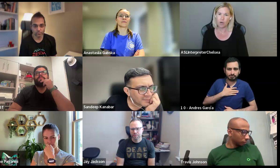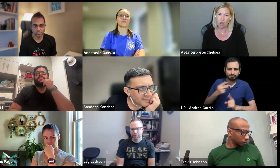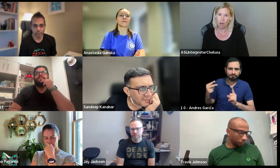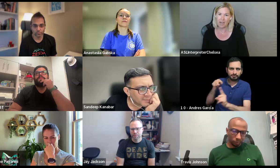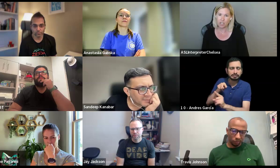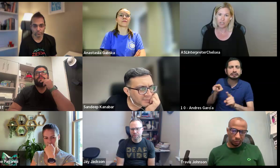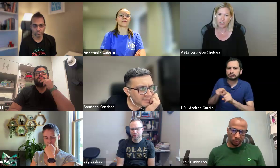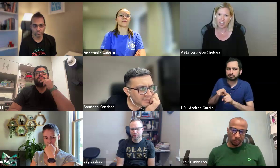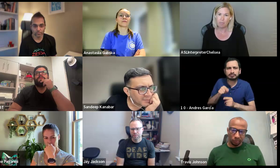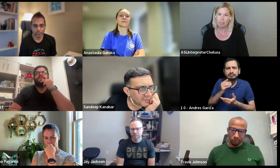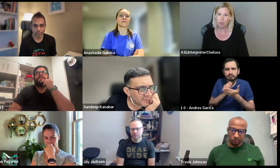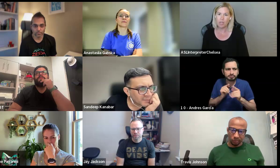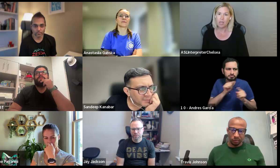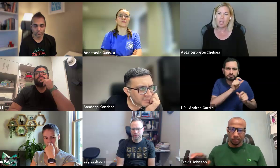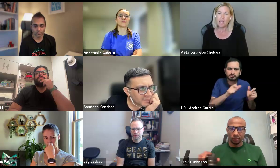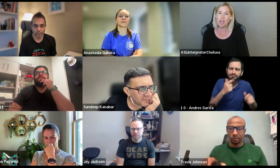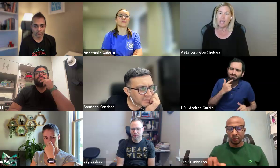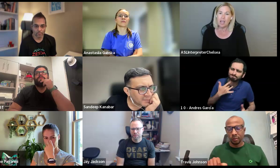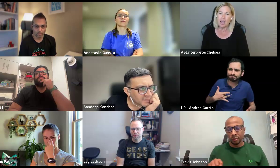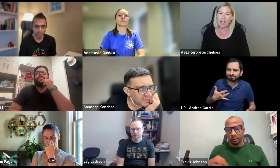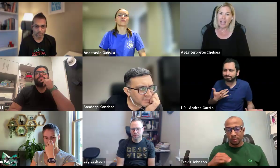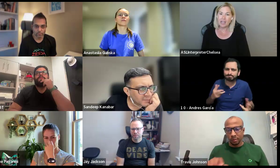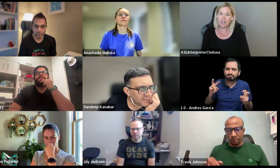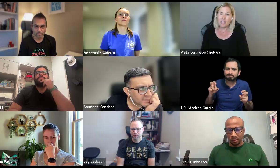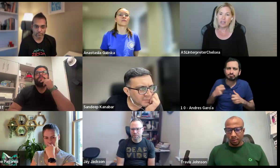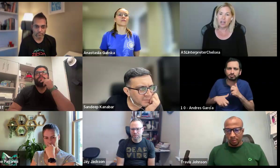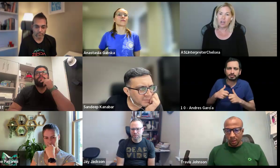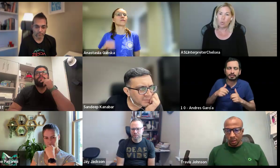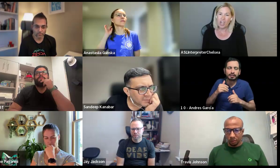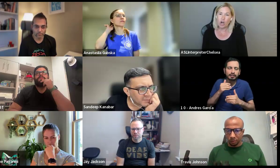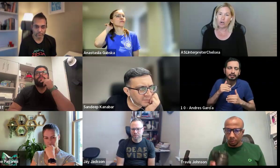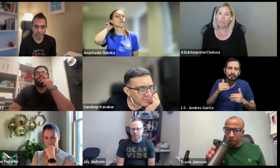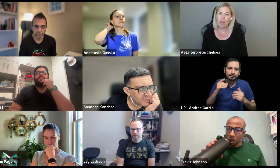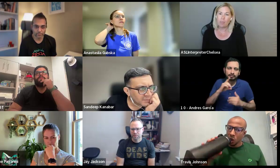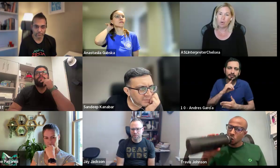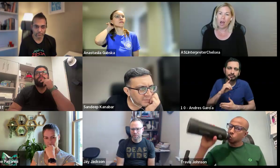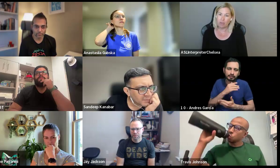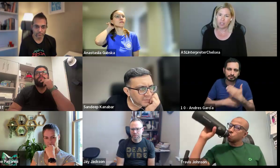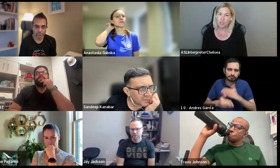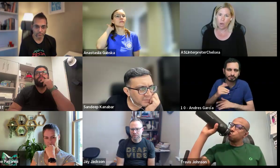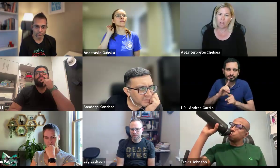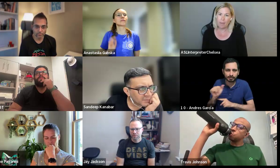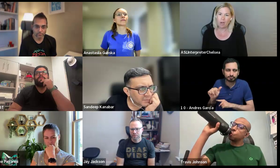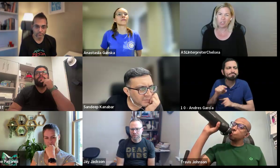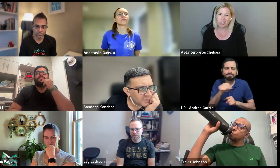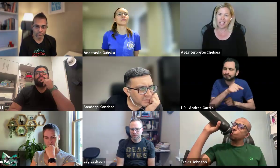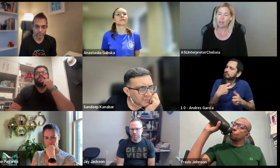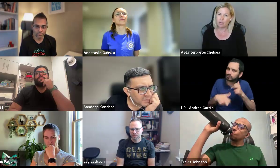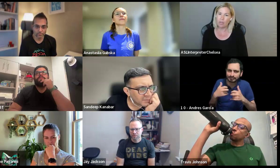for accommodations for deaf people. And we heard from others as well about just like